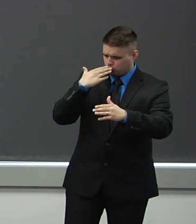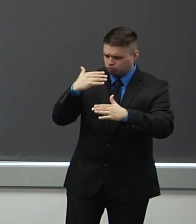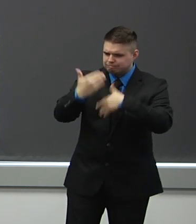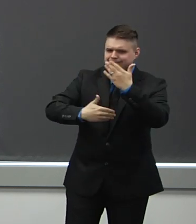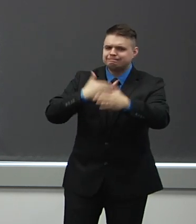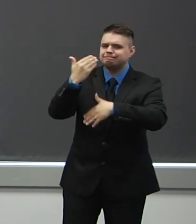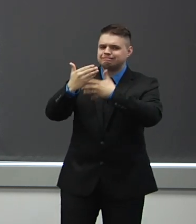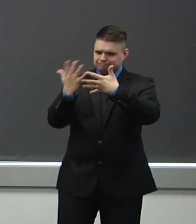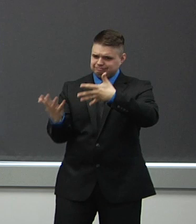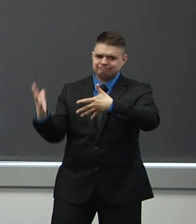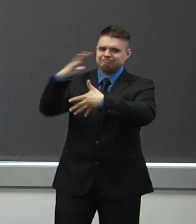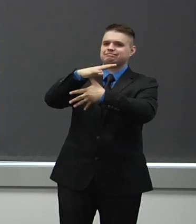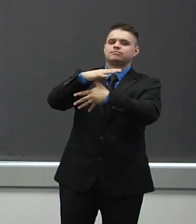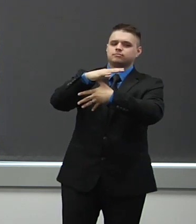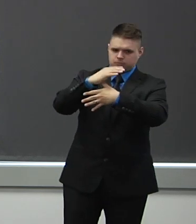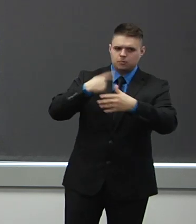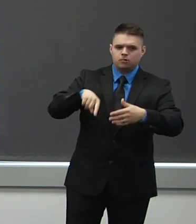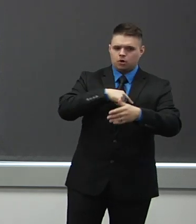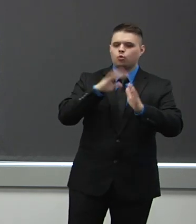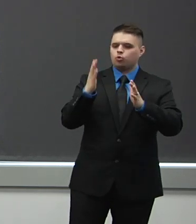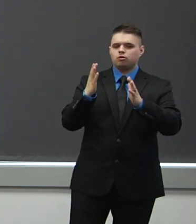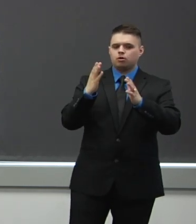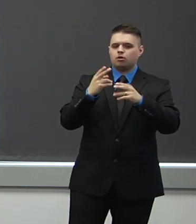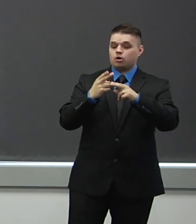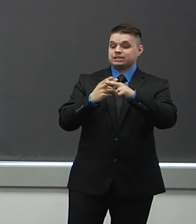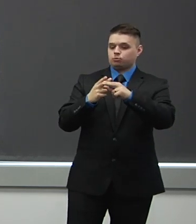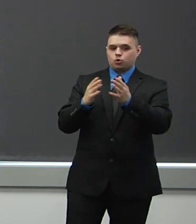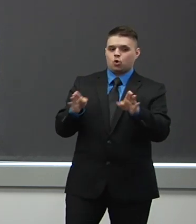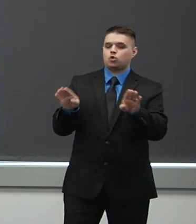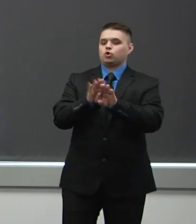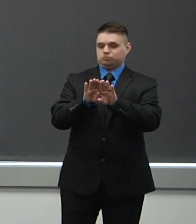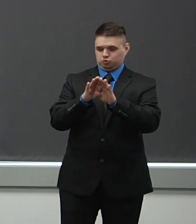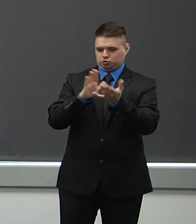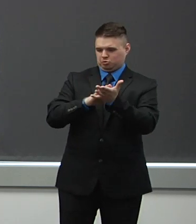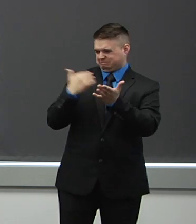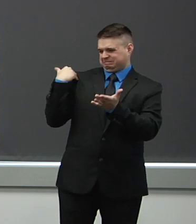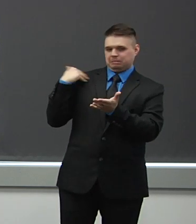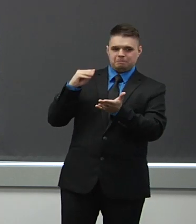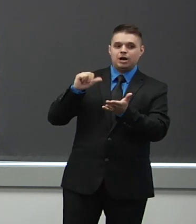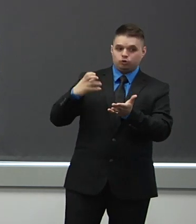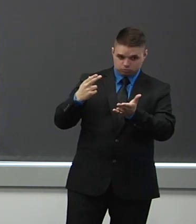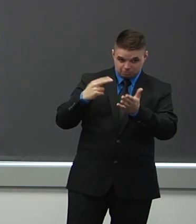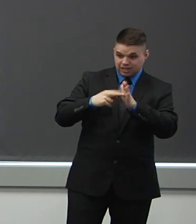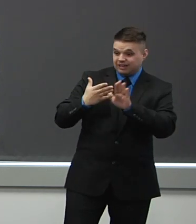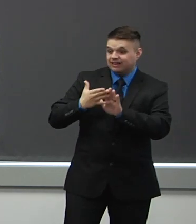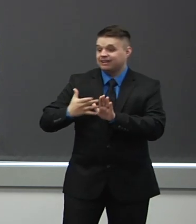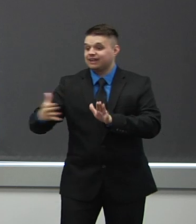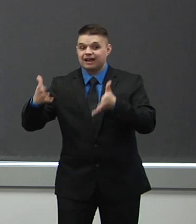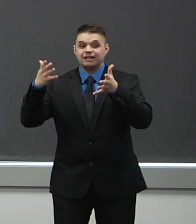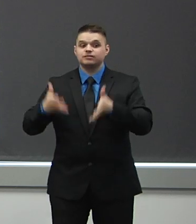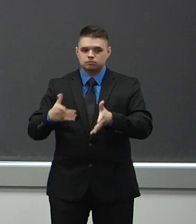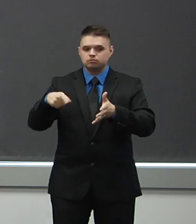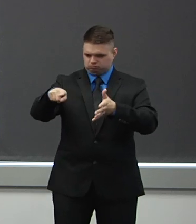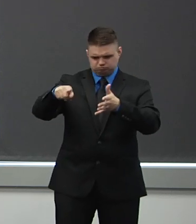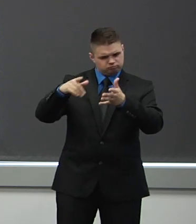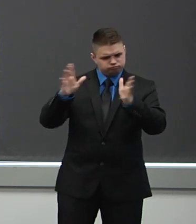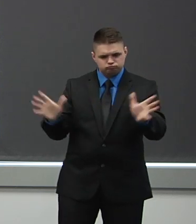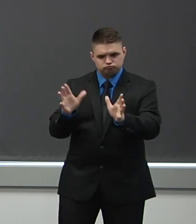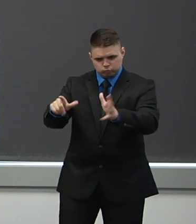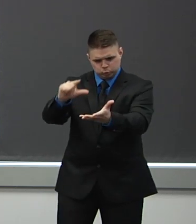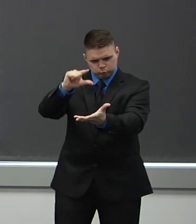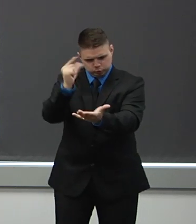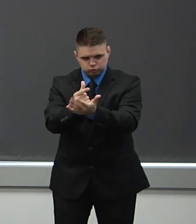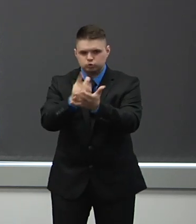when we temporarily closed school, and still provide a pathway toward graduation. Concerns